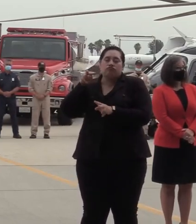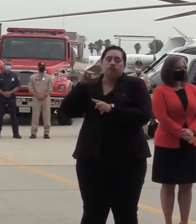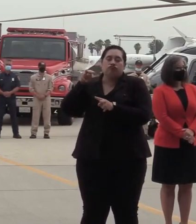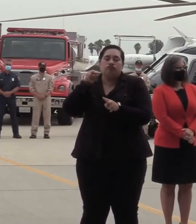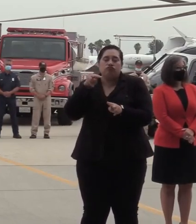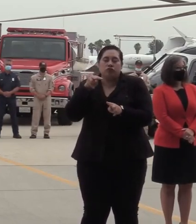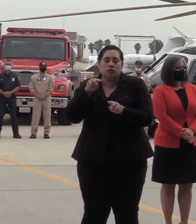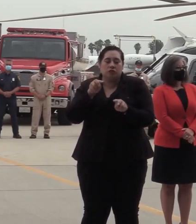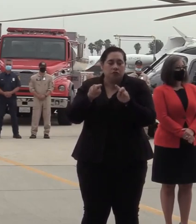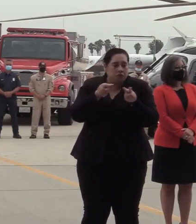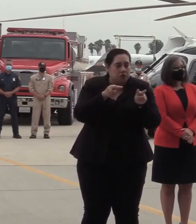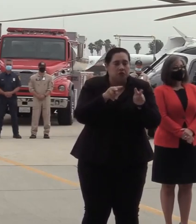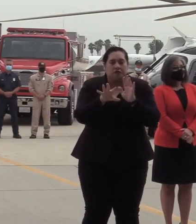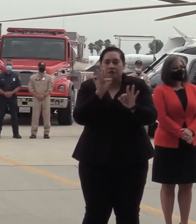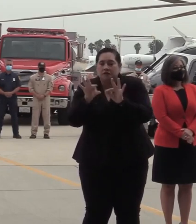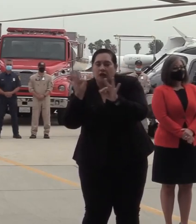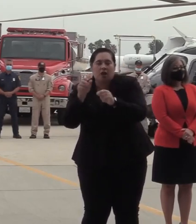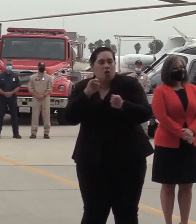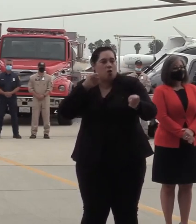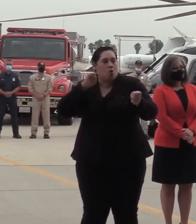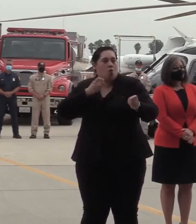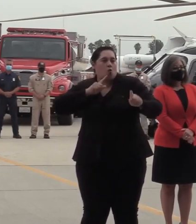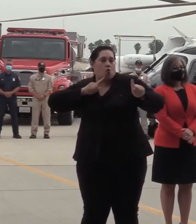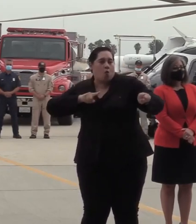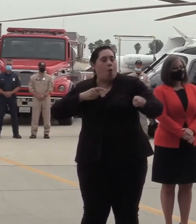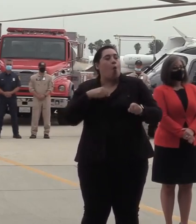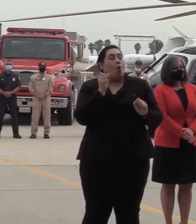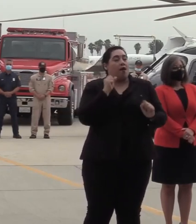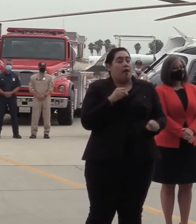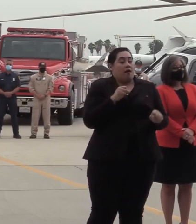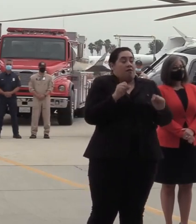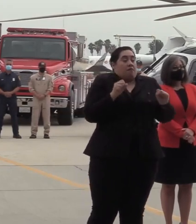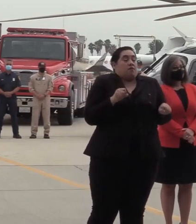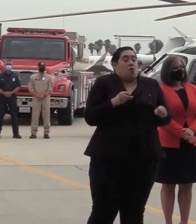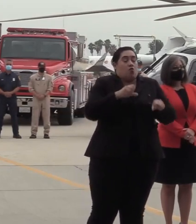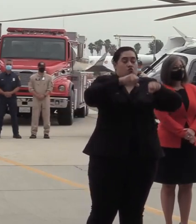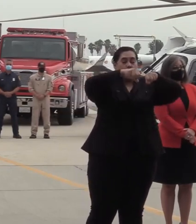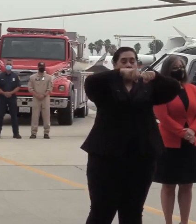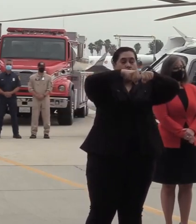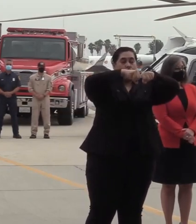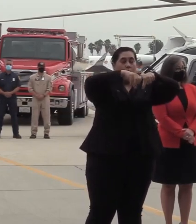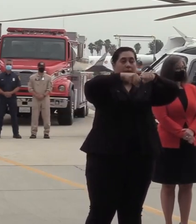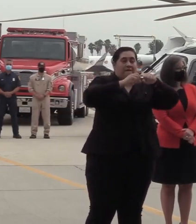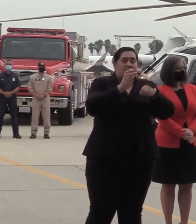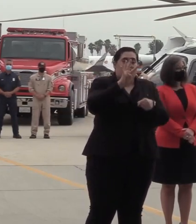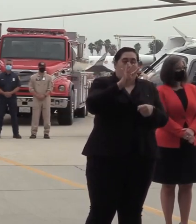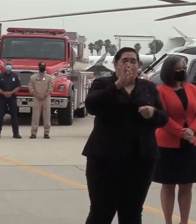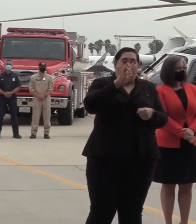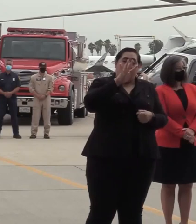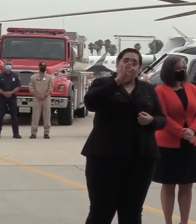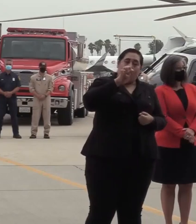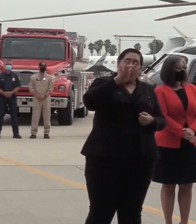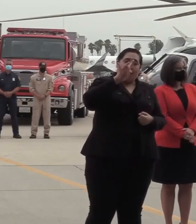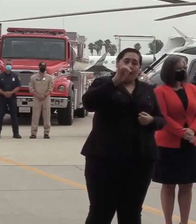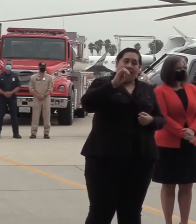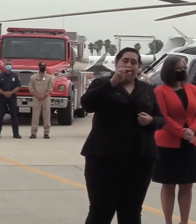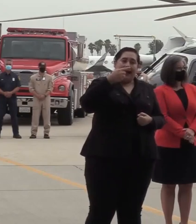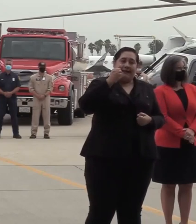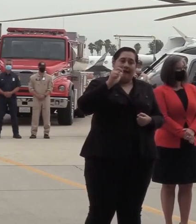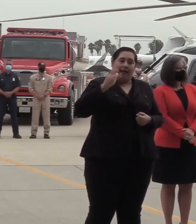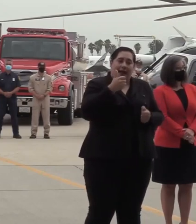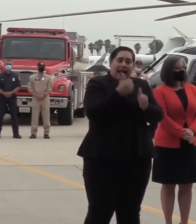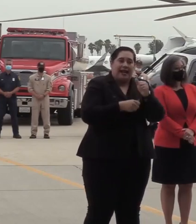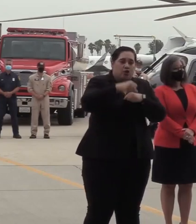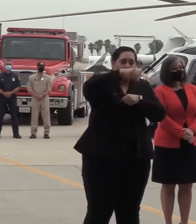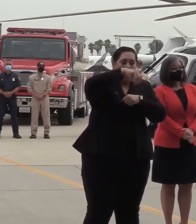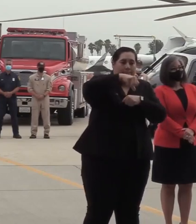and control. LAFD helicopters are capable of dropping 480 gallons of water per drop and are available for response